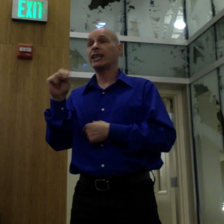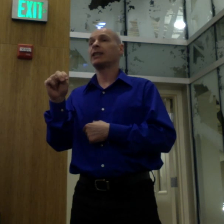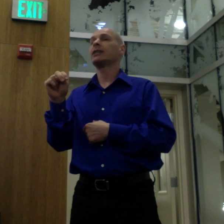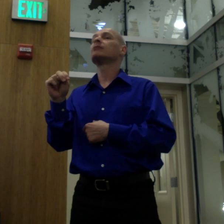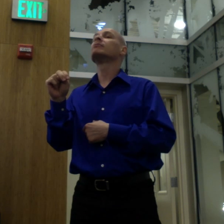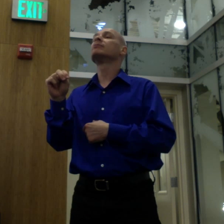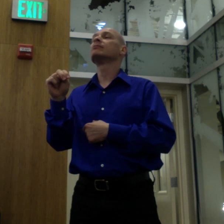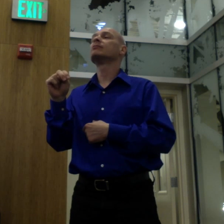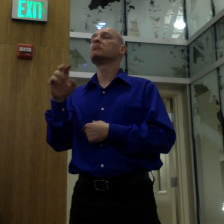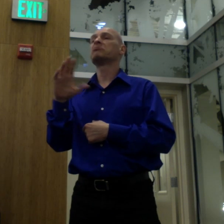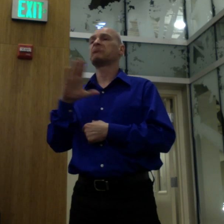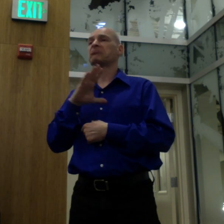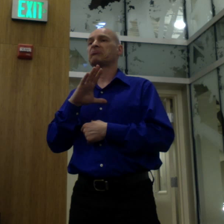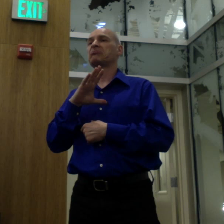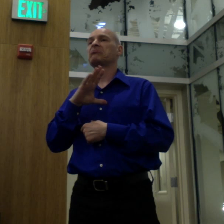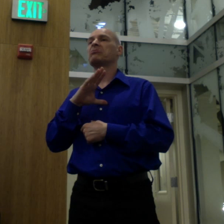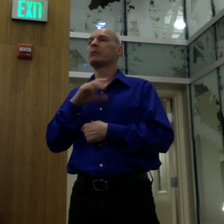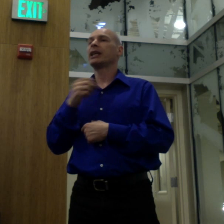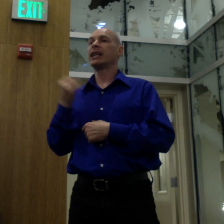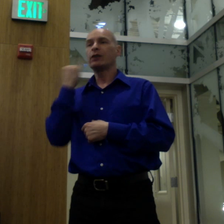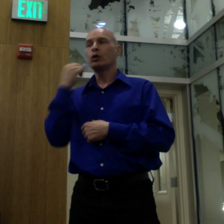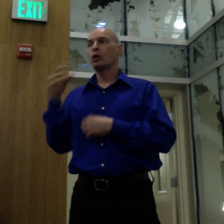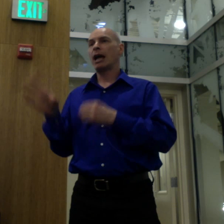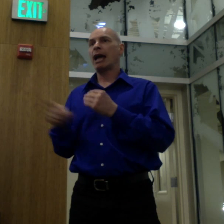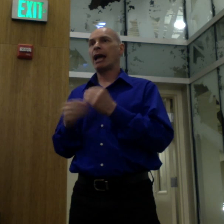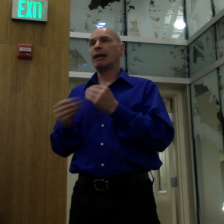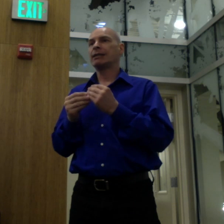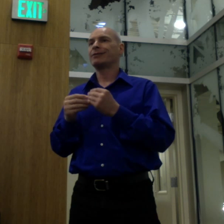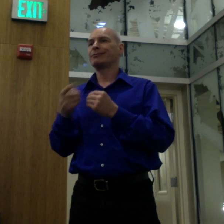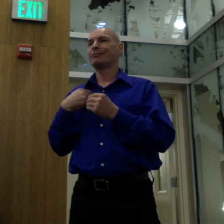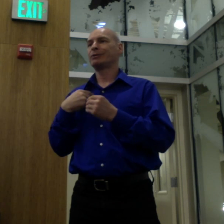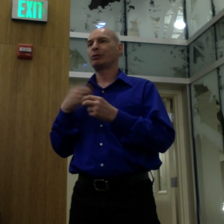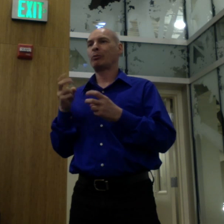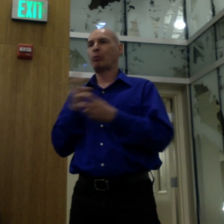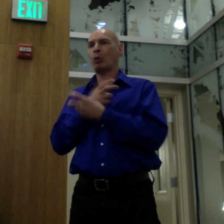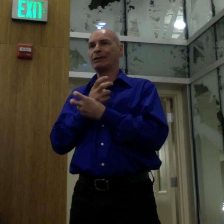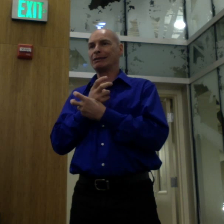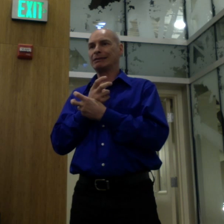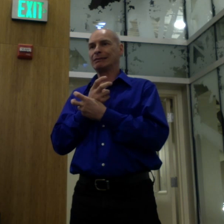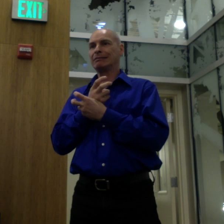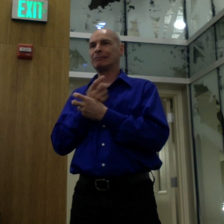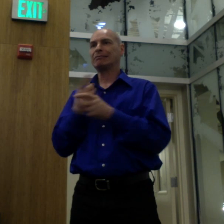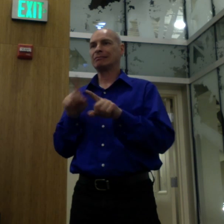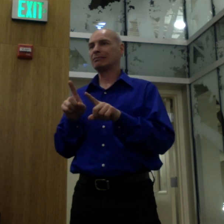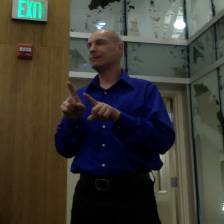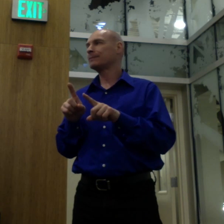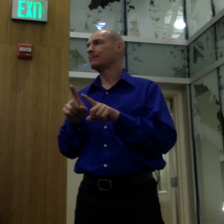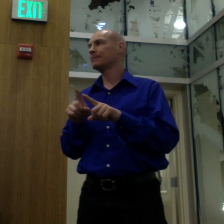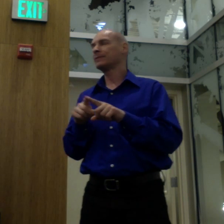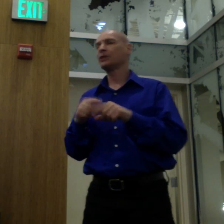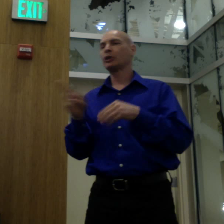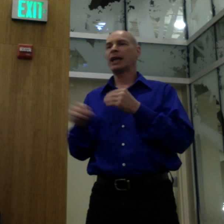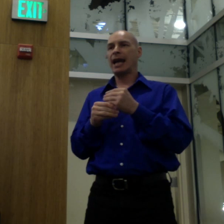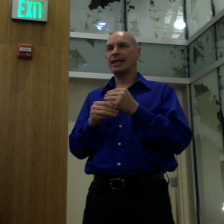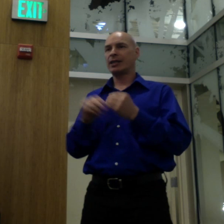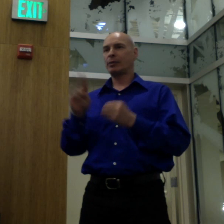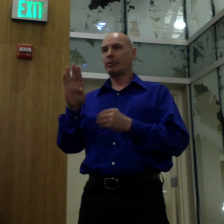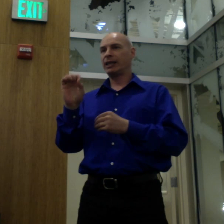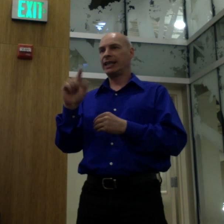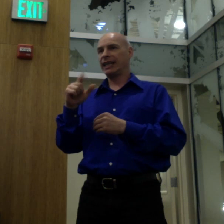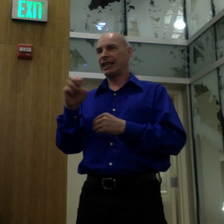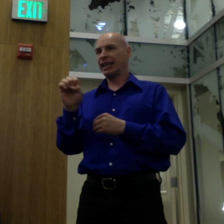yourself. There is that fine line, but bleach is something that you want to have. You want to have the bleach, and then you want to have